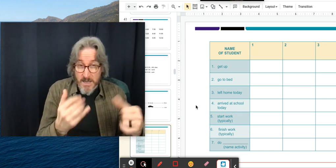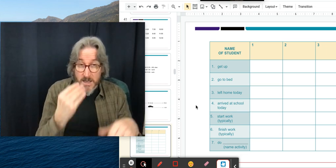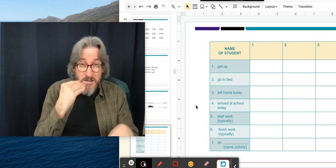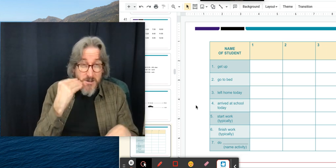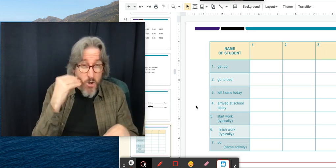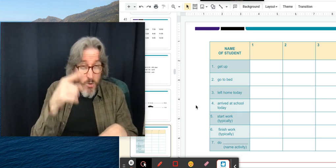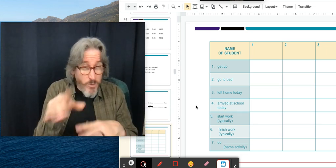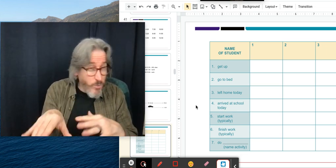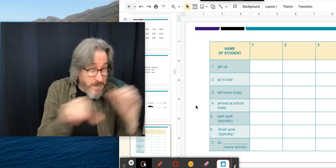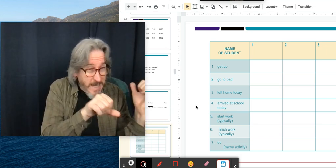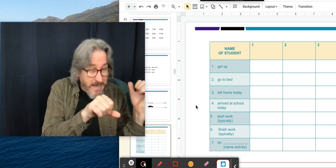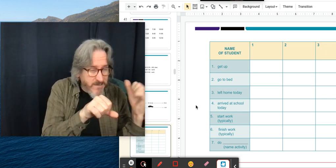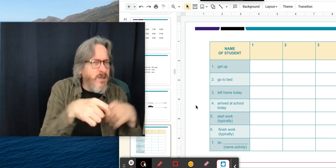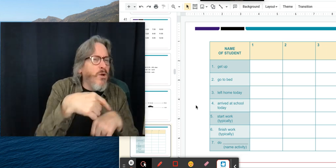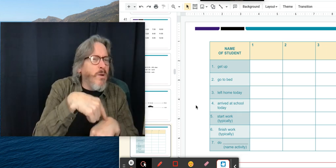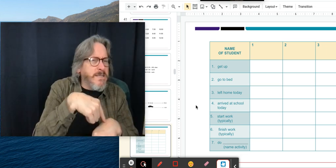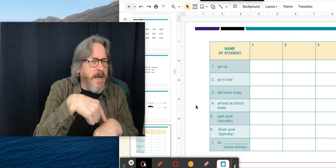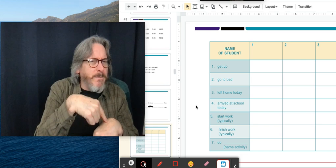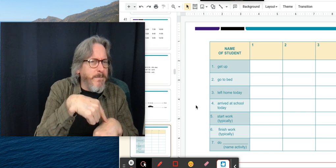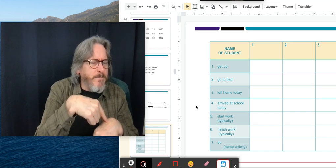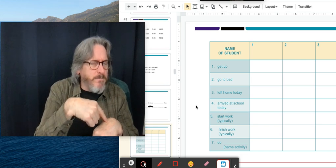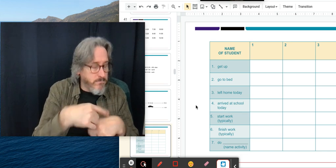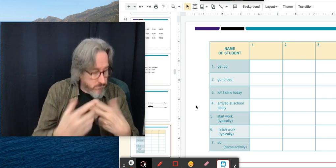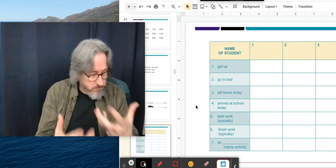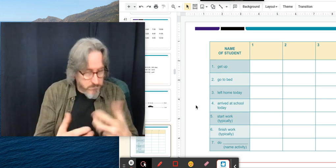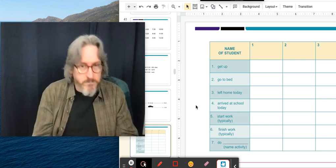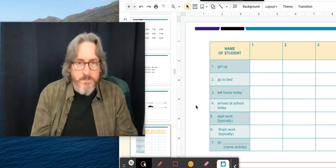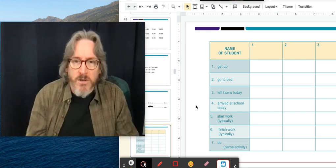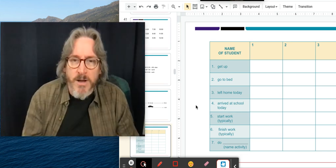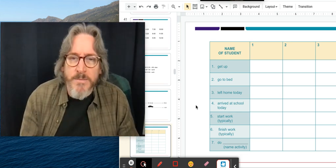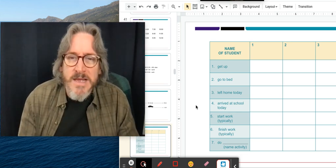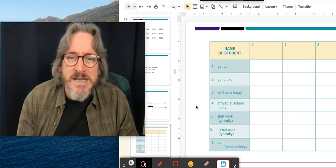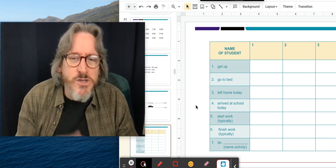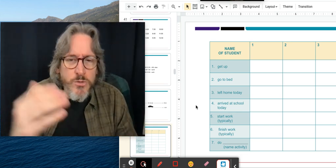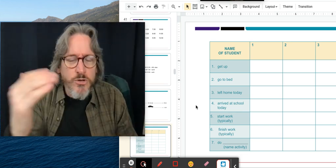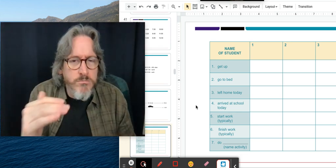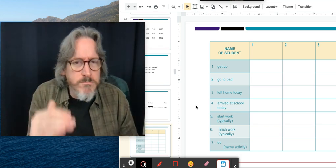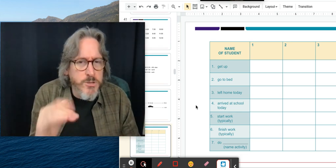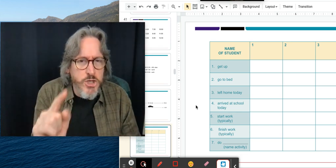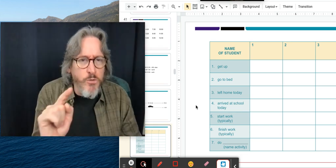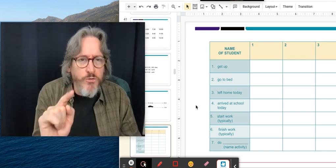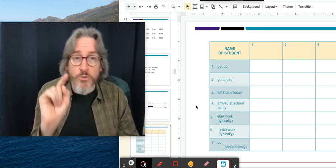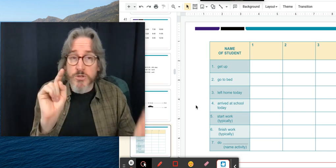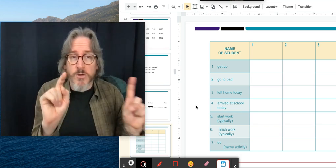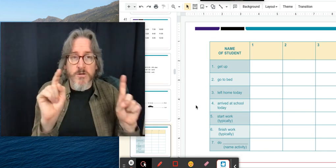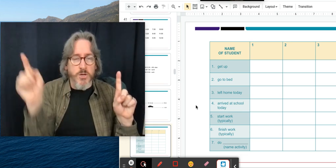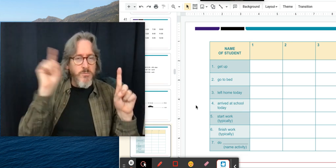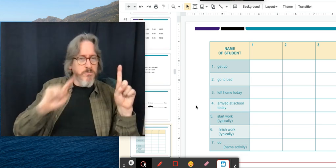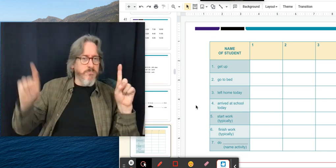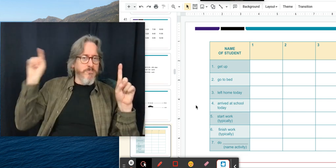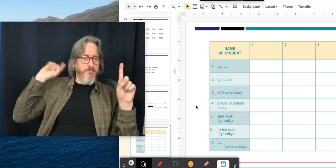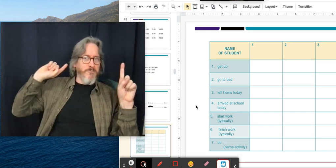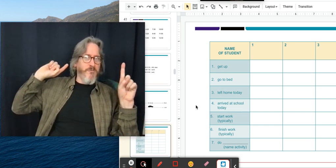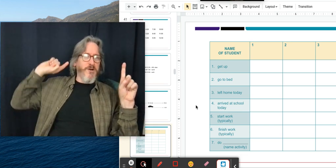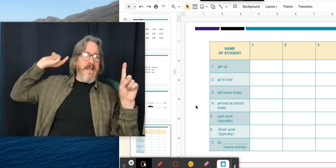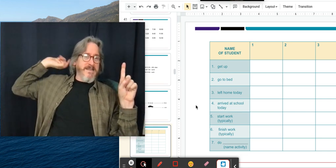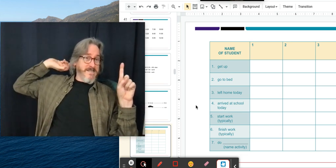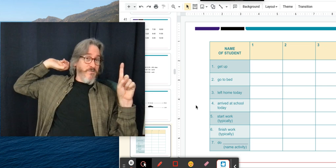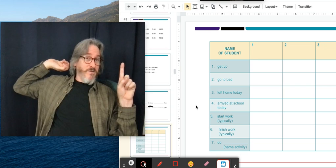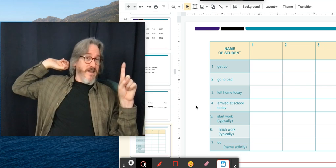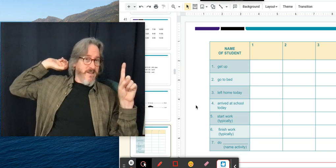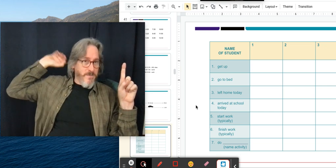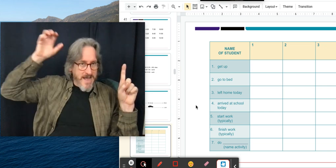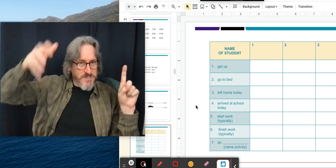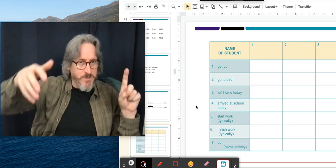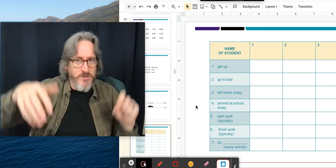Today, home, you leave what time, right? So go through, don't forget the